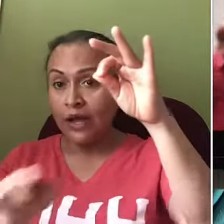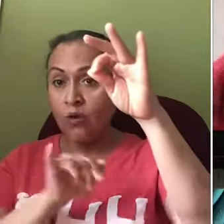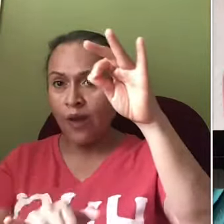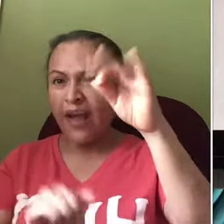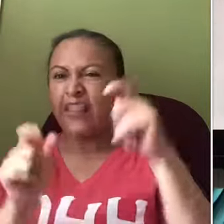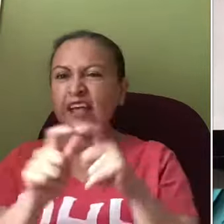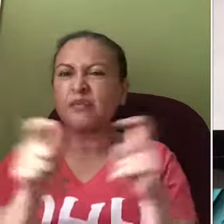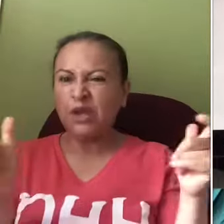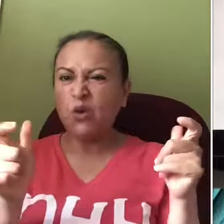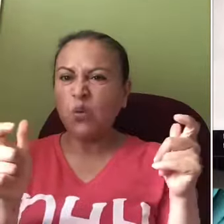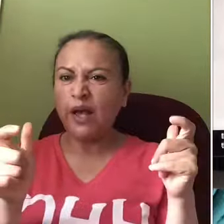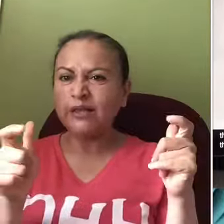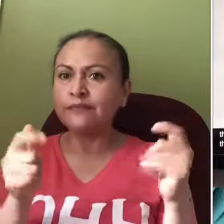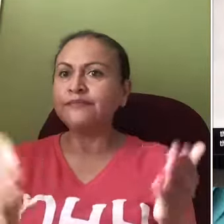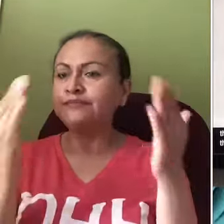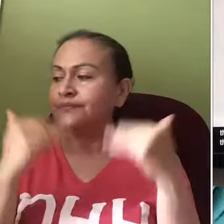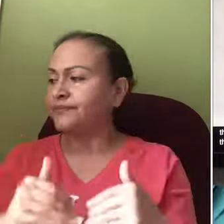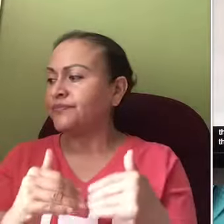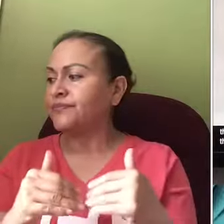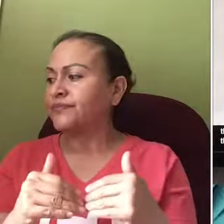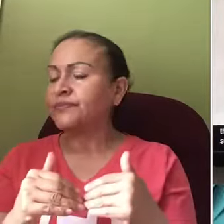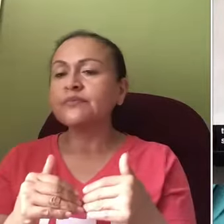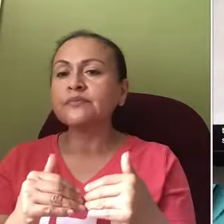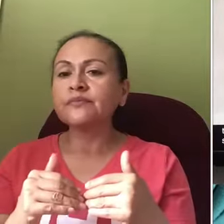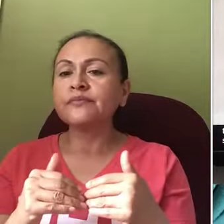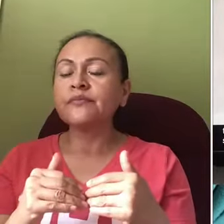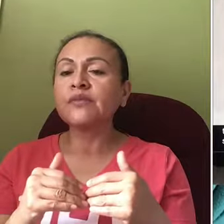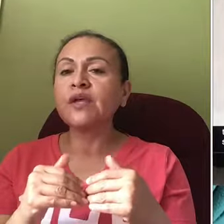just draw the other two. So it's a little bit smaller.